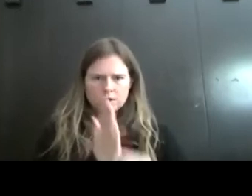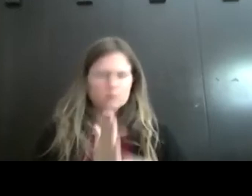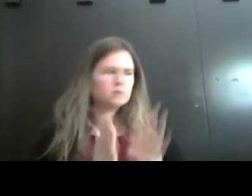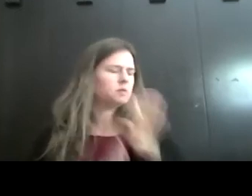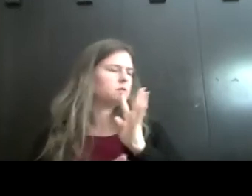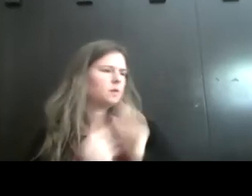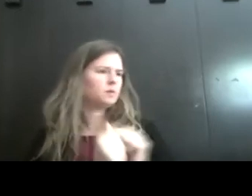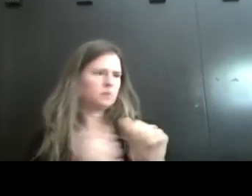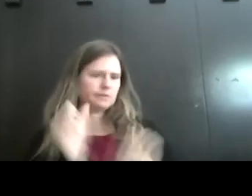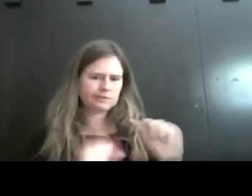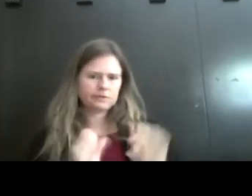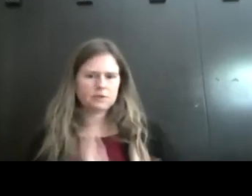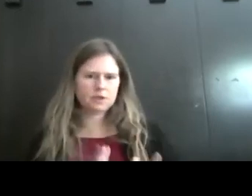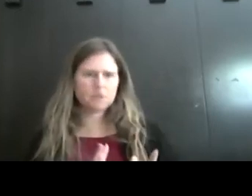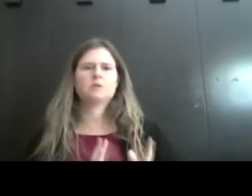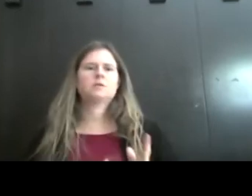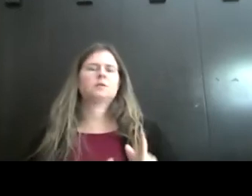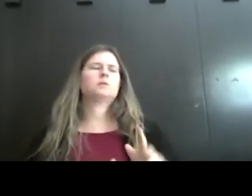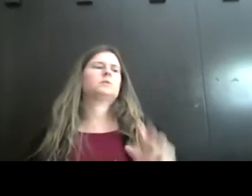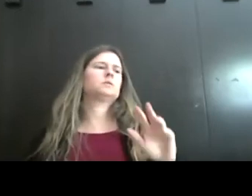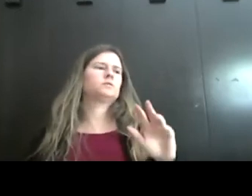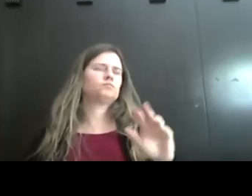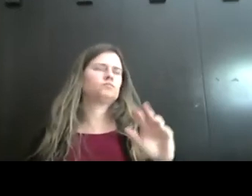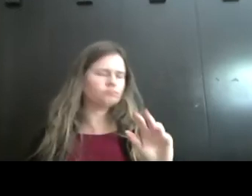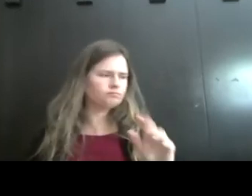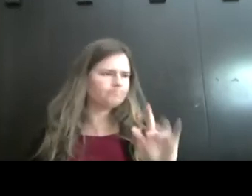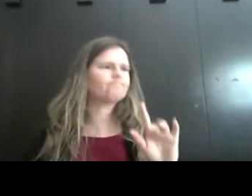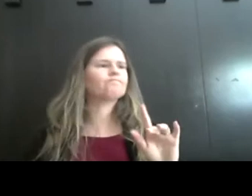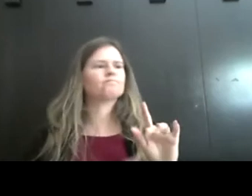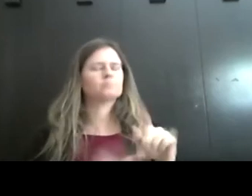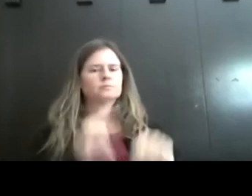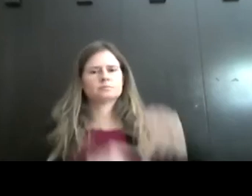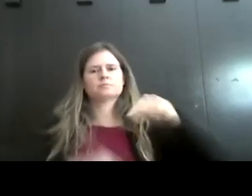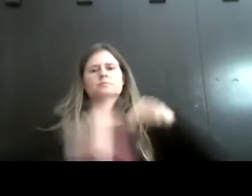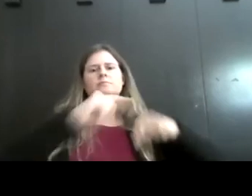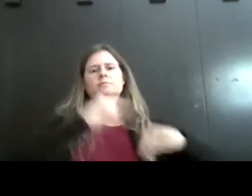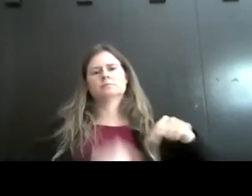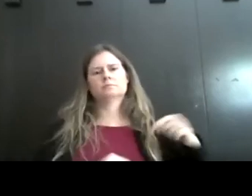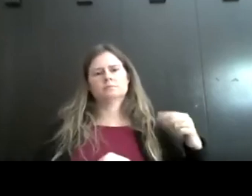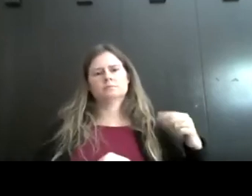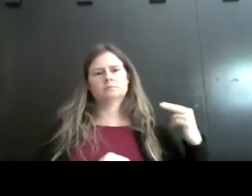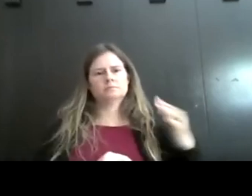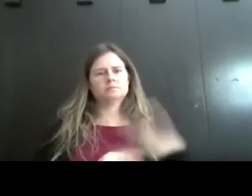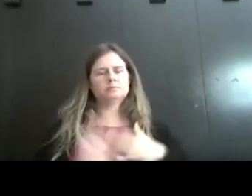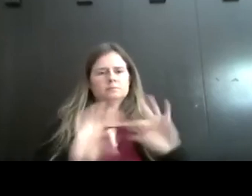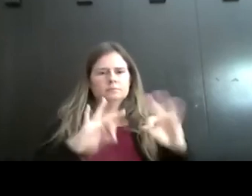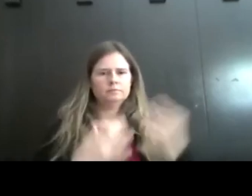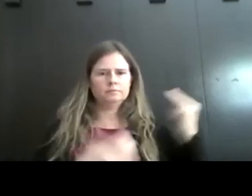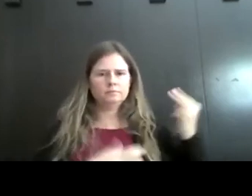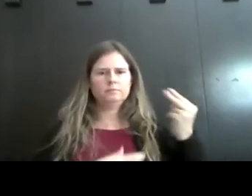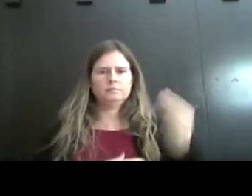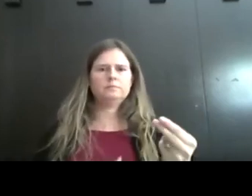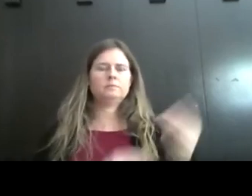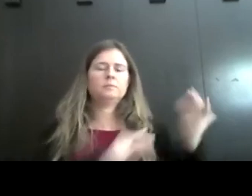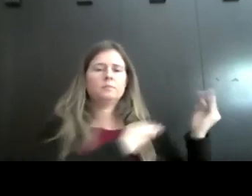Johnson and various anthropologists like that. And we've traced back that my family was brought to the San